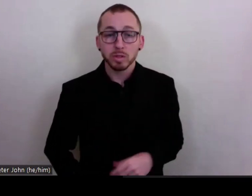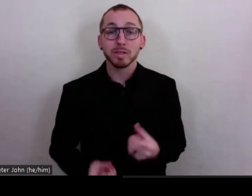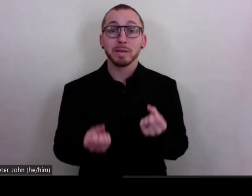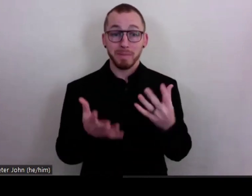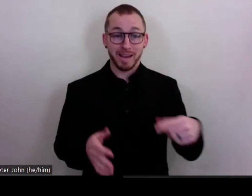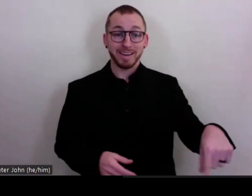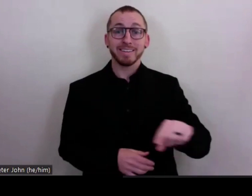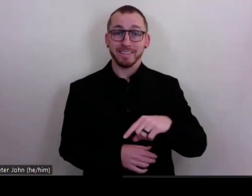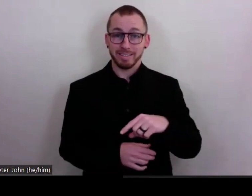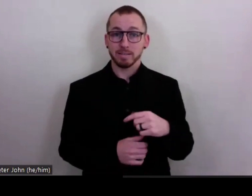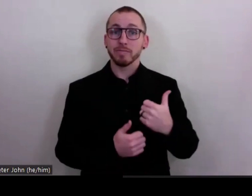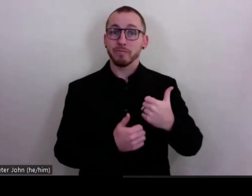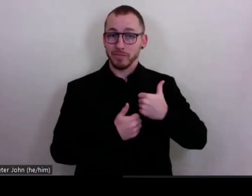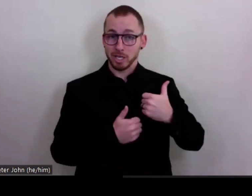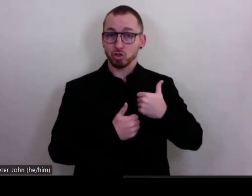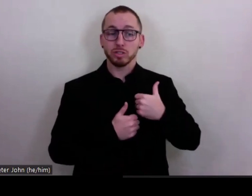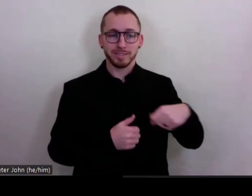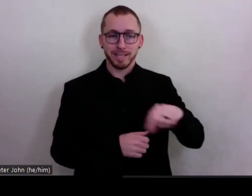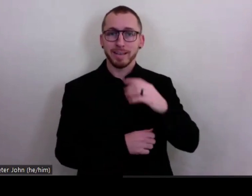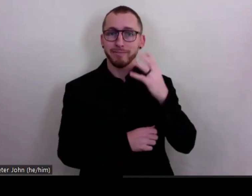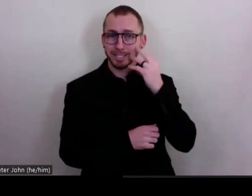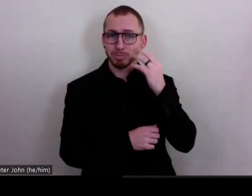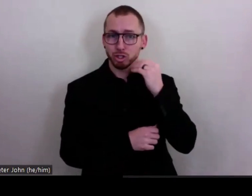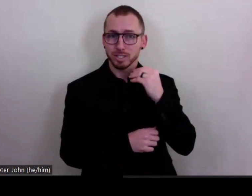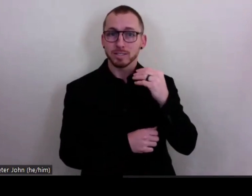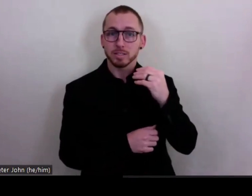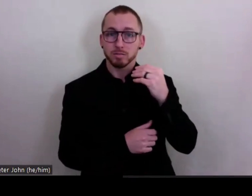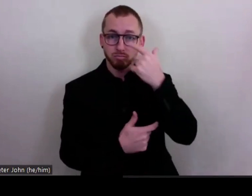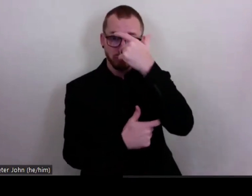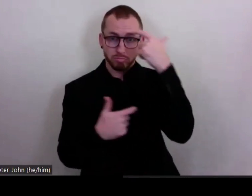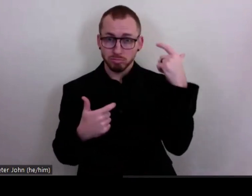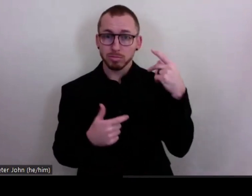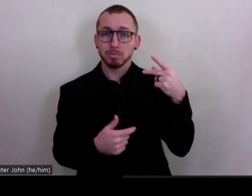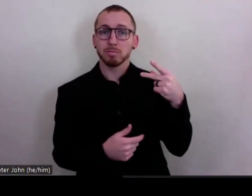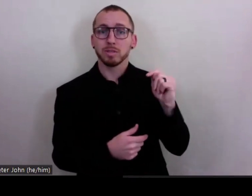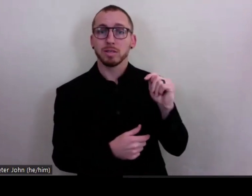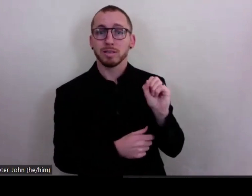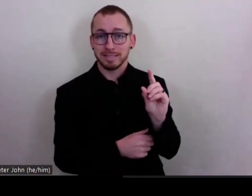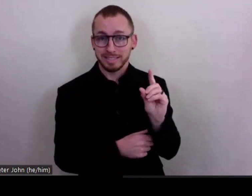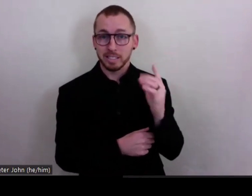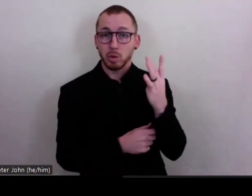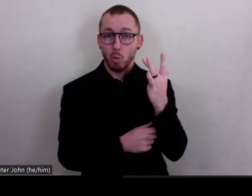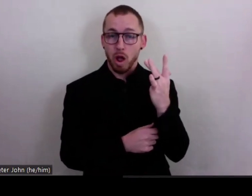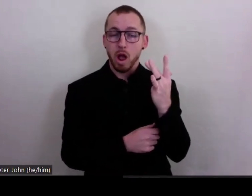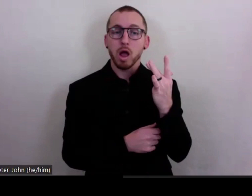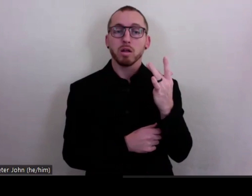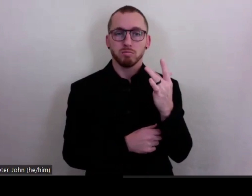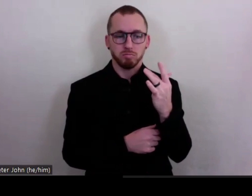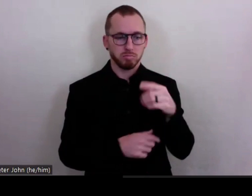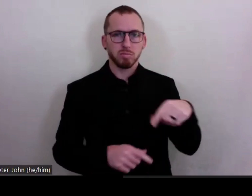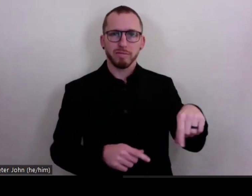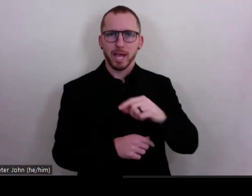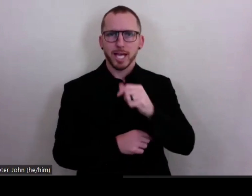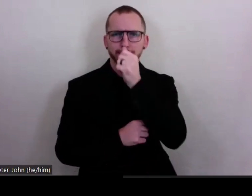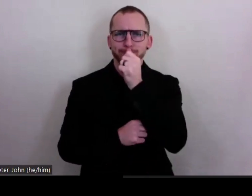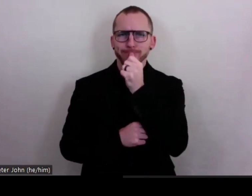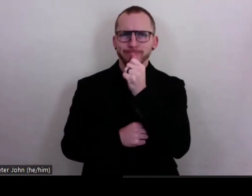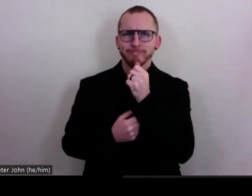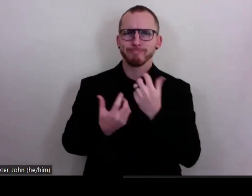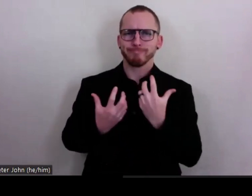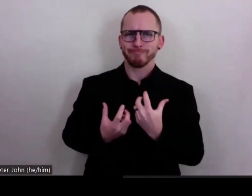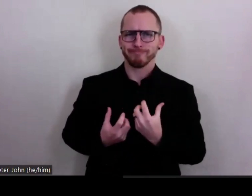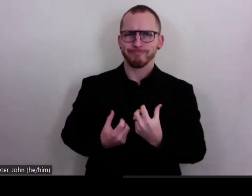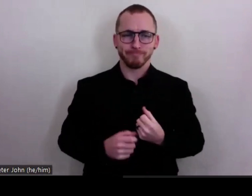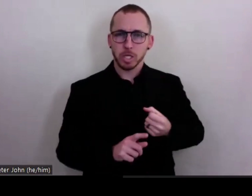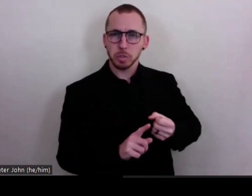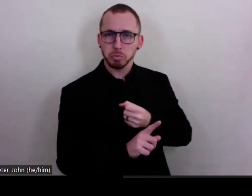PTSD from the abuse sustained within the armed services for nothing more than